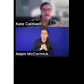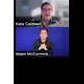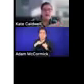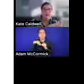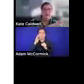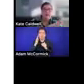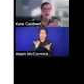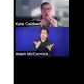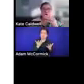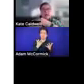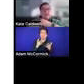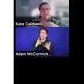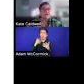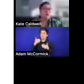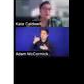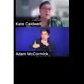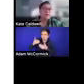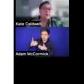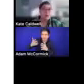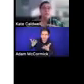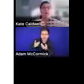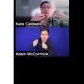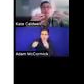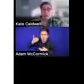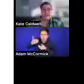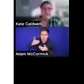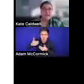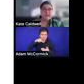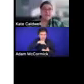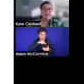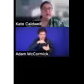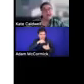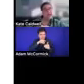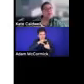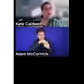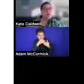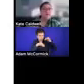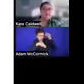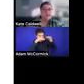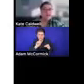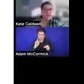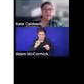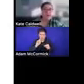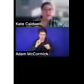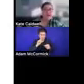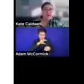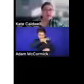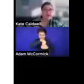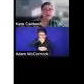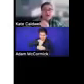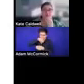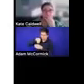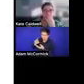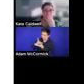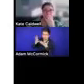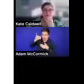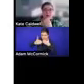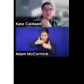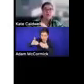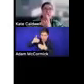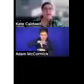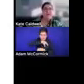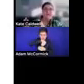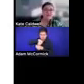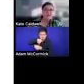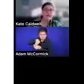that there are intersectional methods for both quantitative and qualitative data.